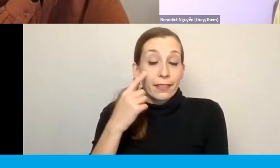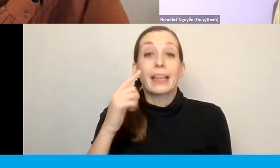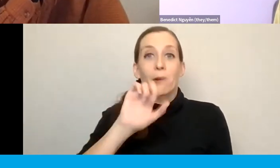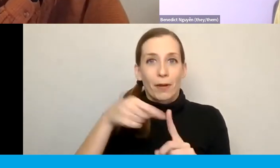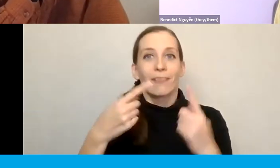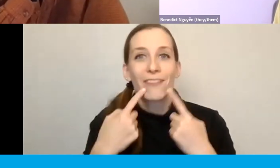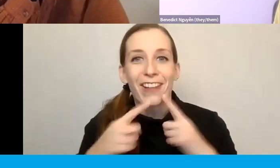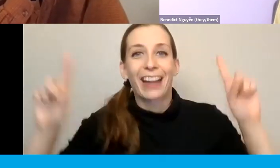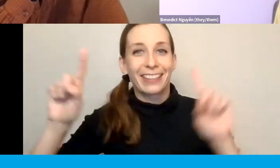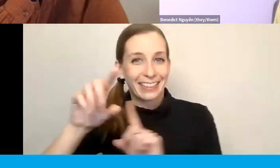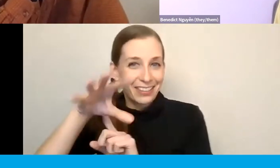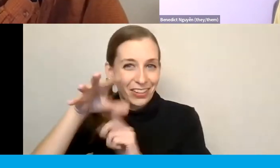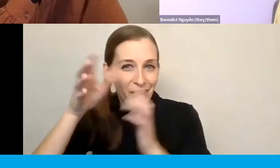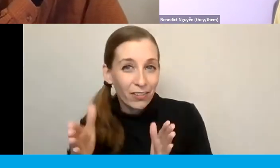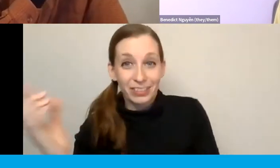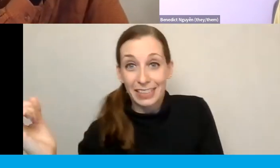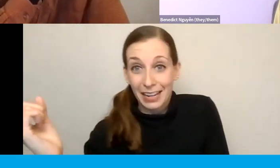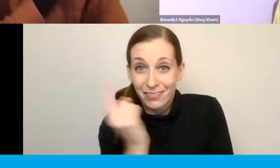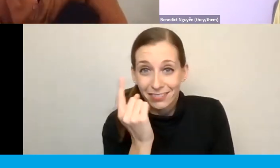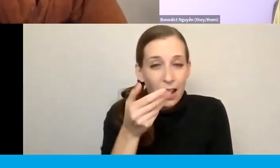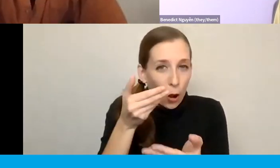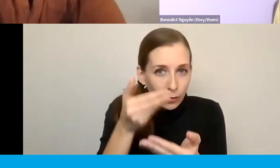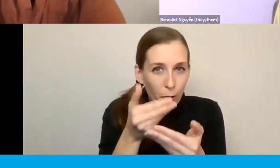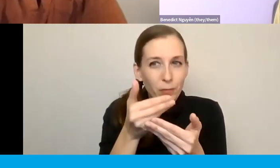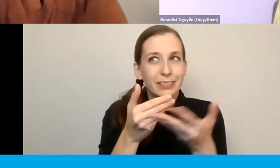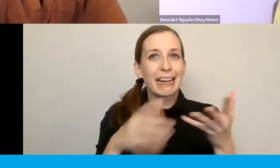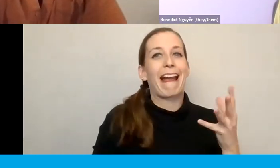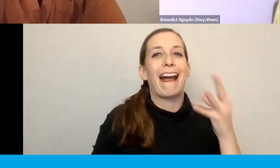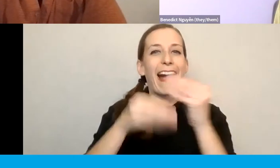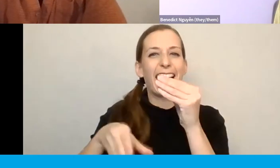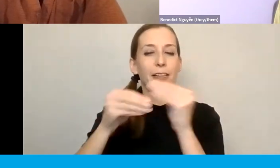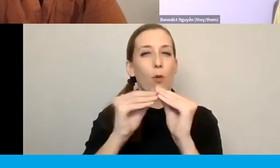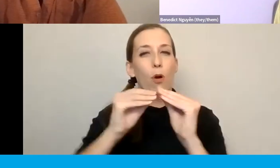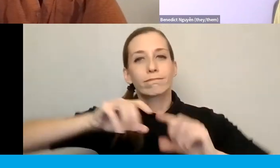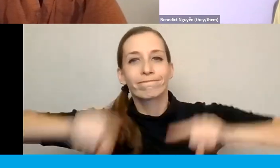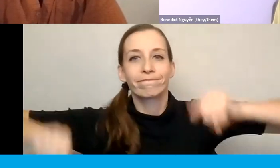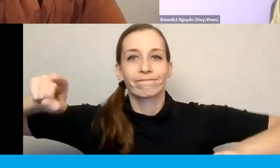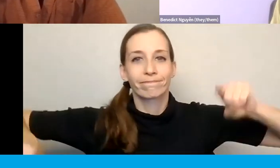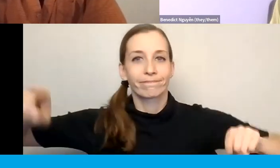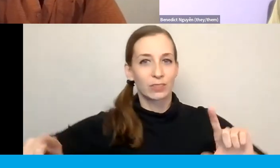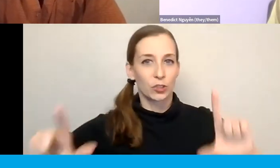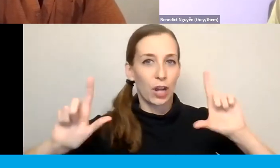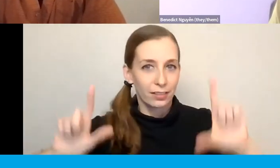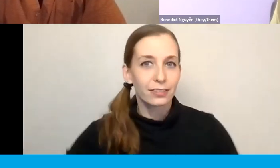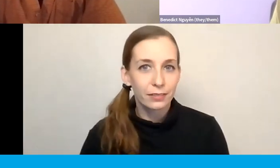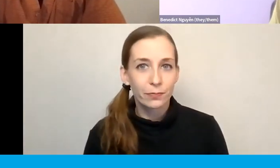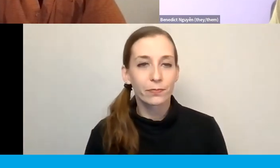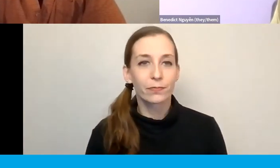from in the end. And I think that this is true, but I want to say that I think